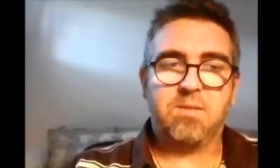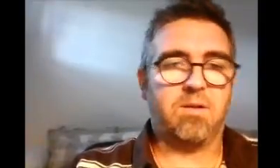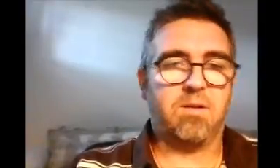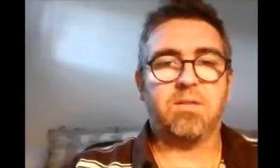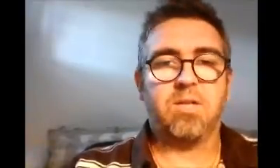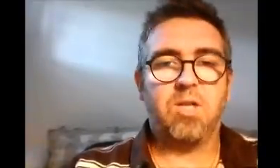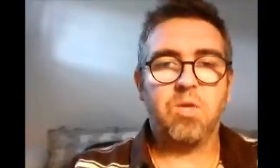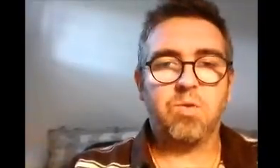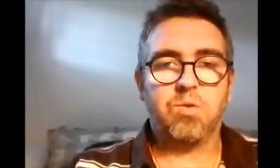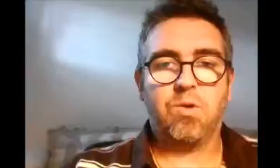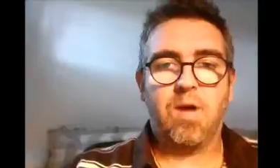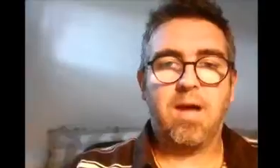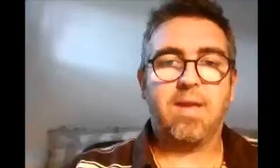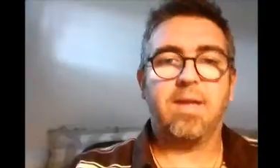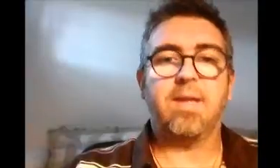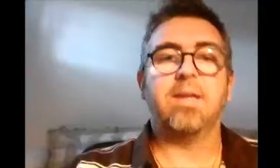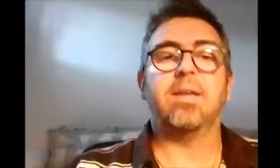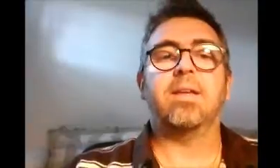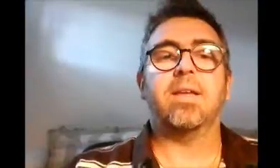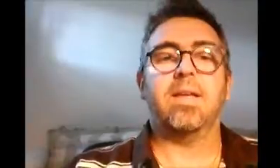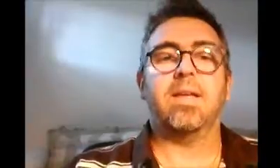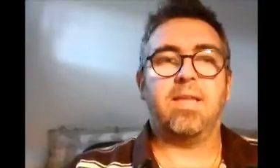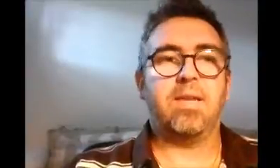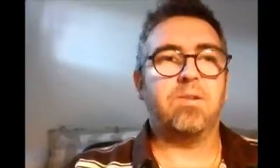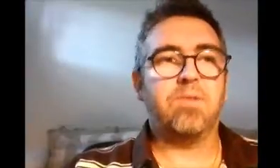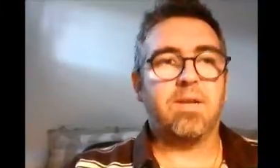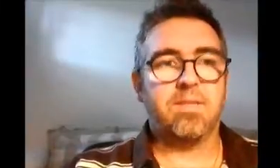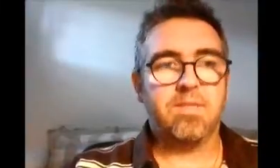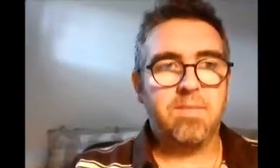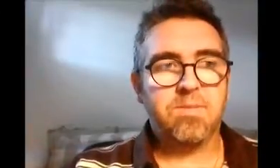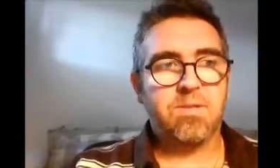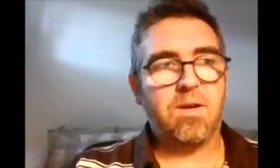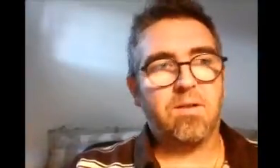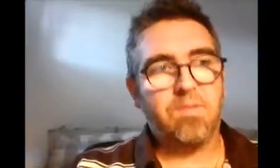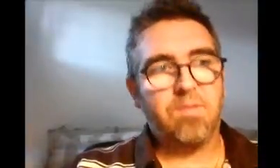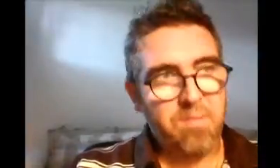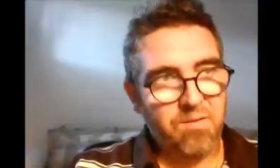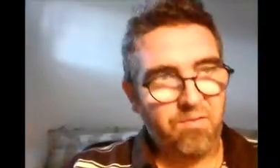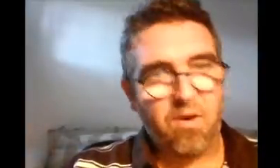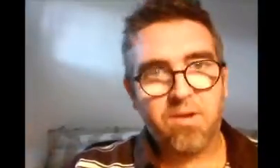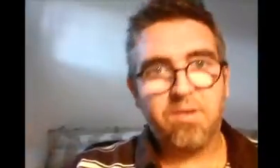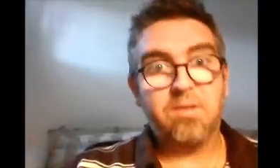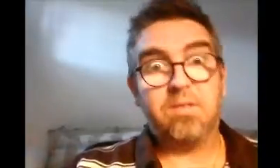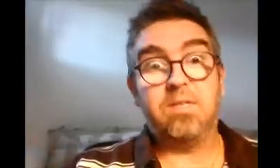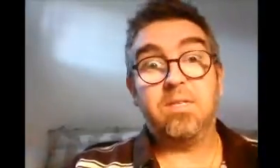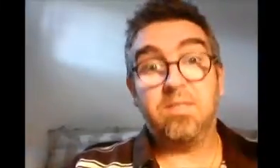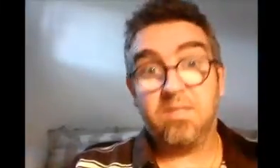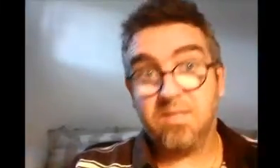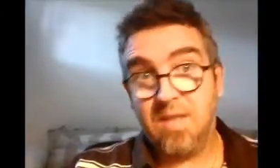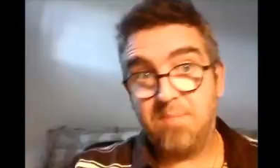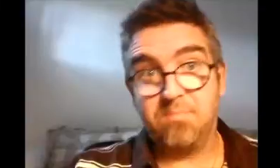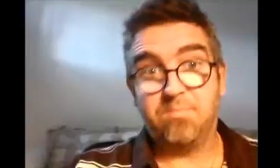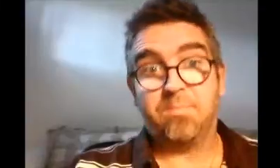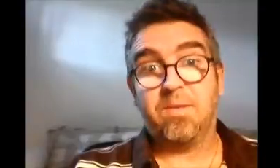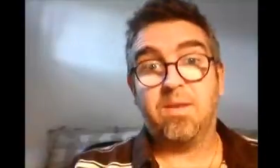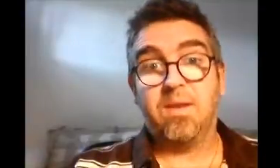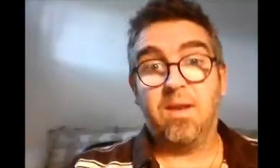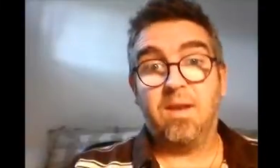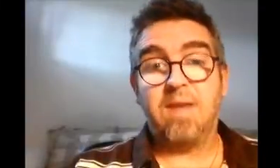star close to your eye, and then you look at the same star a bit farther, the same light